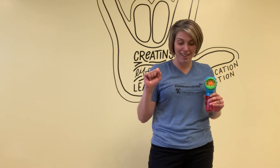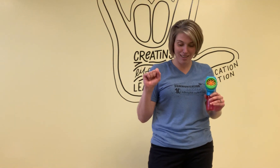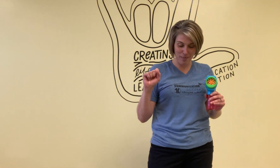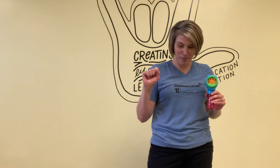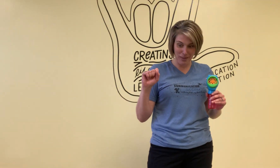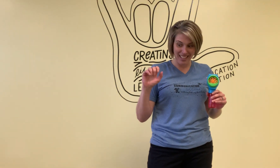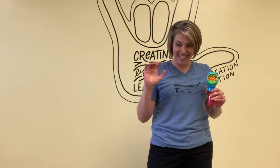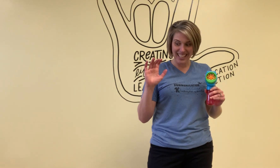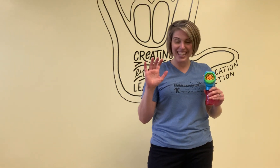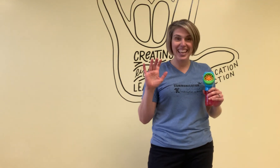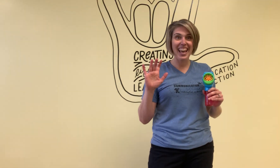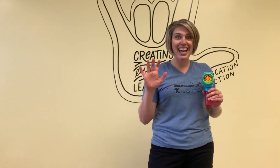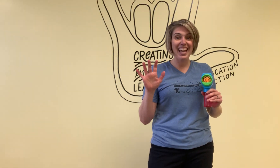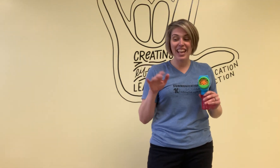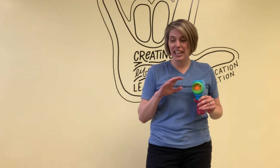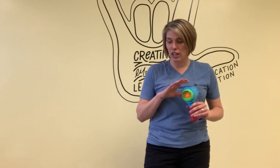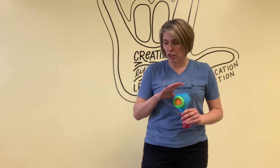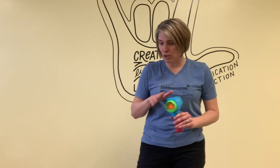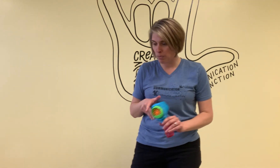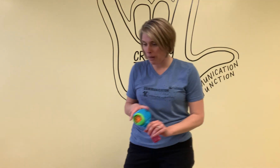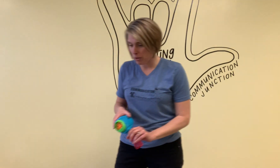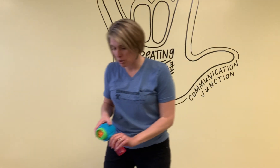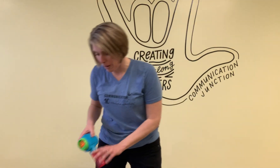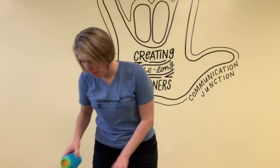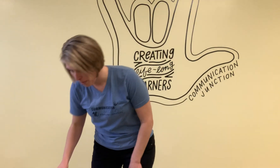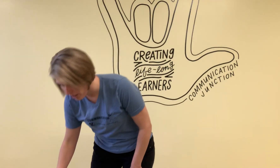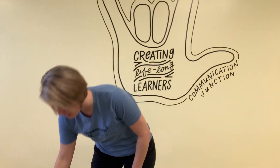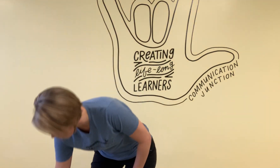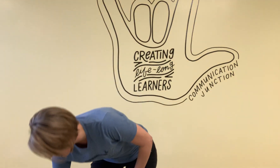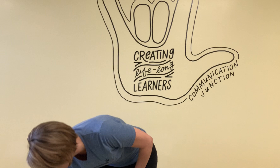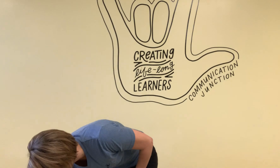pop. Yay, get all those bubbles, pop them all at your house.